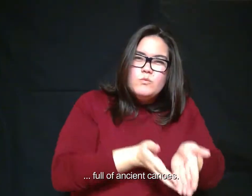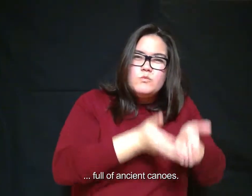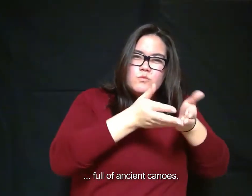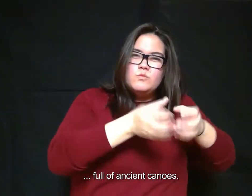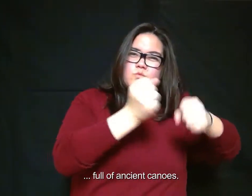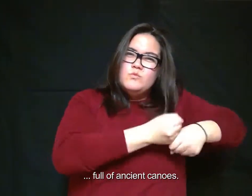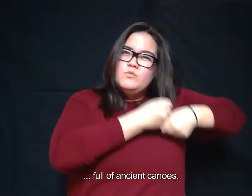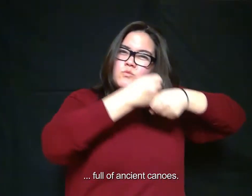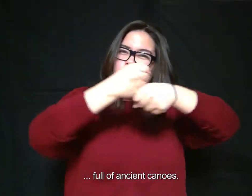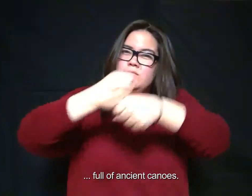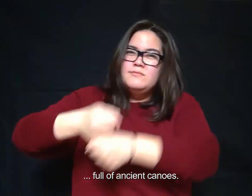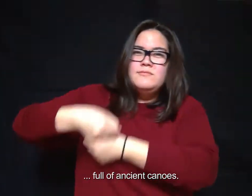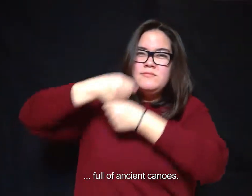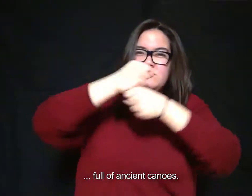When Moana started drumming,